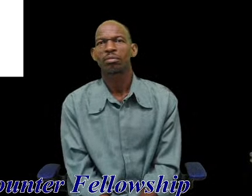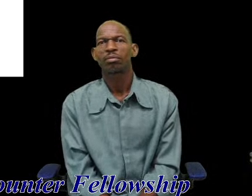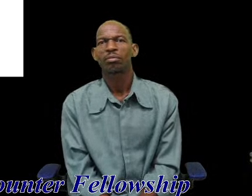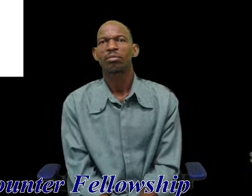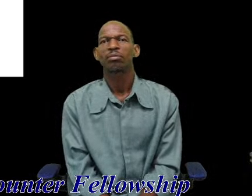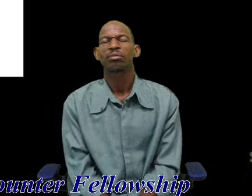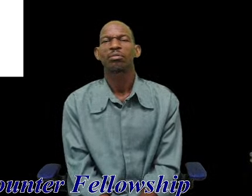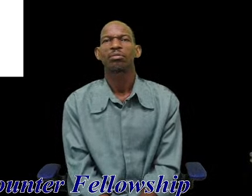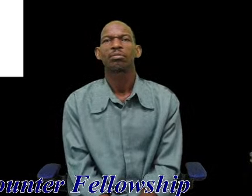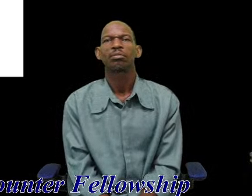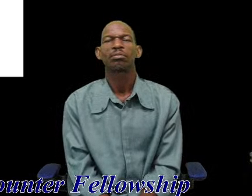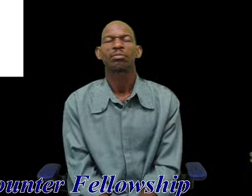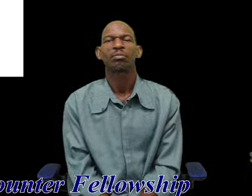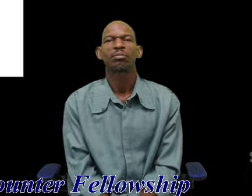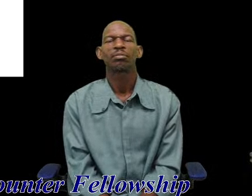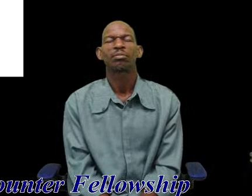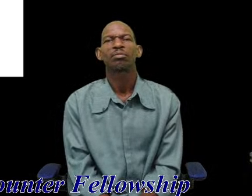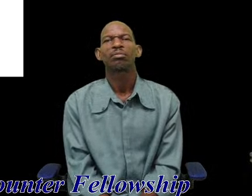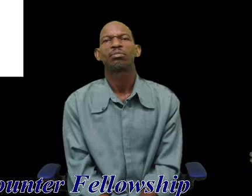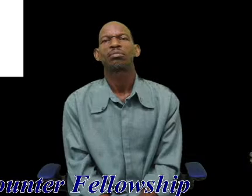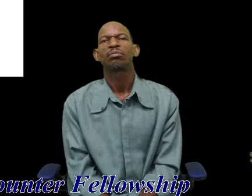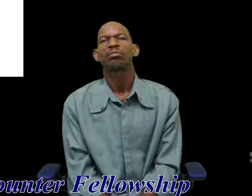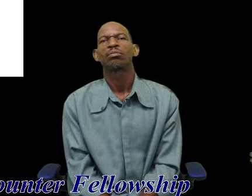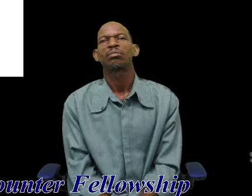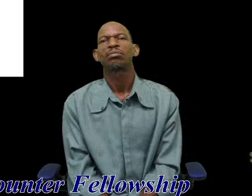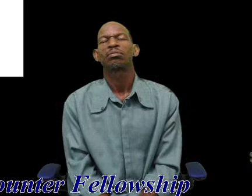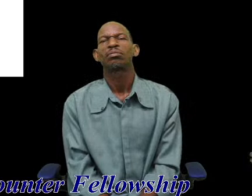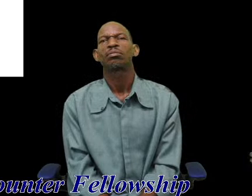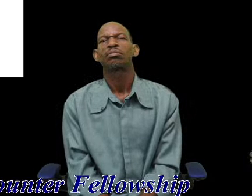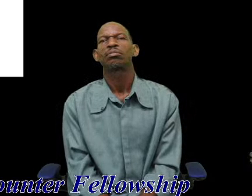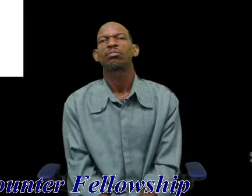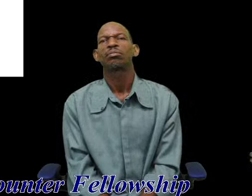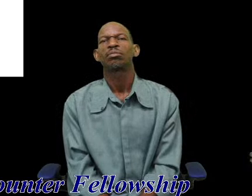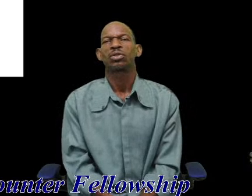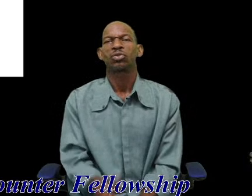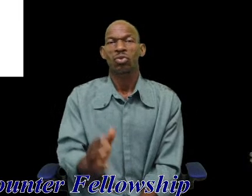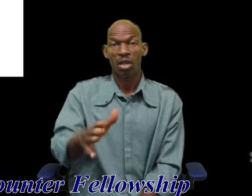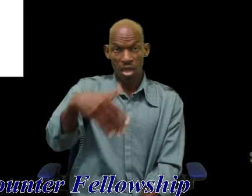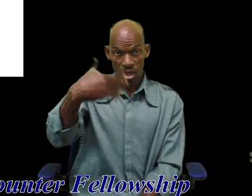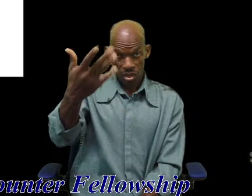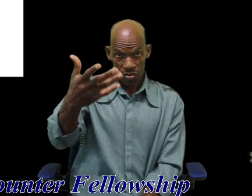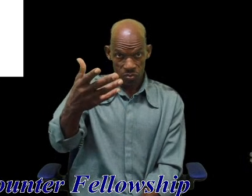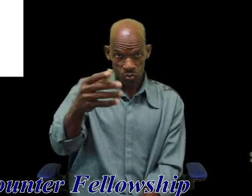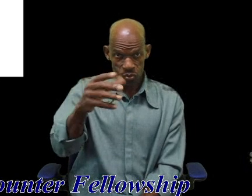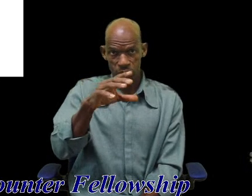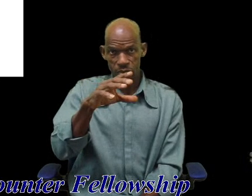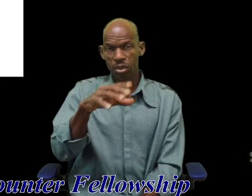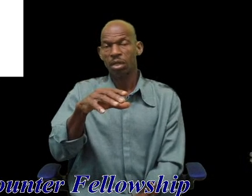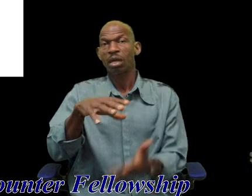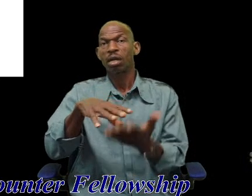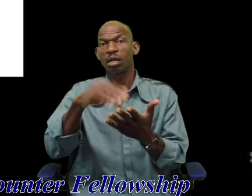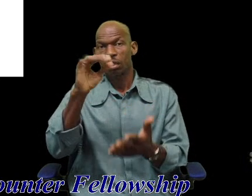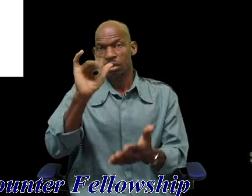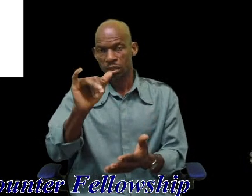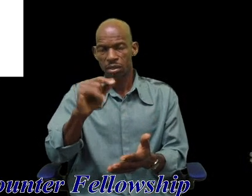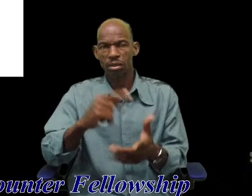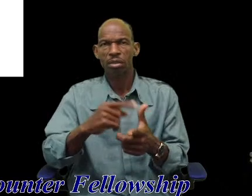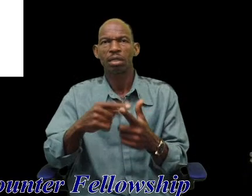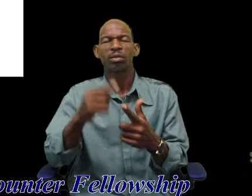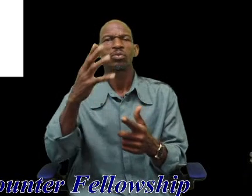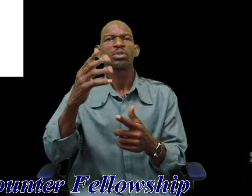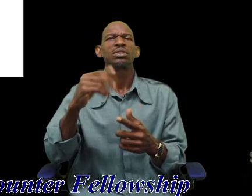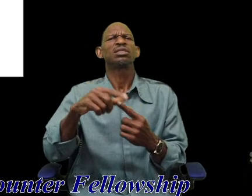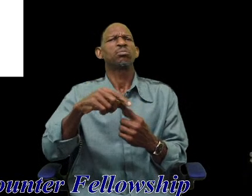That's exception. Yeah. Right. And then after we do that, we're going to look at the exception to the rules, because there are some nouns